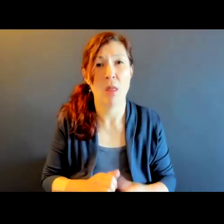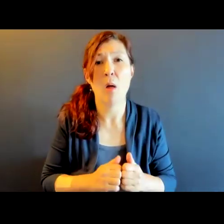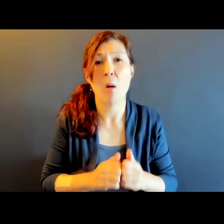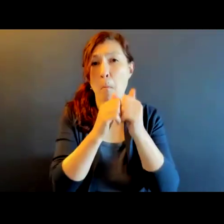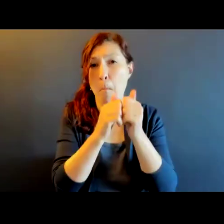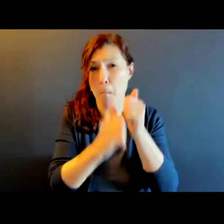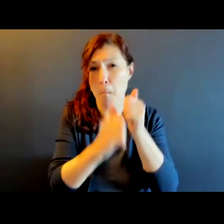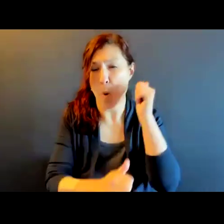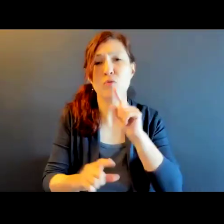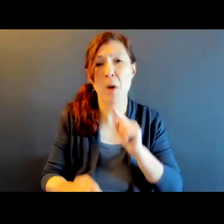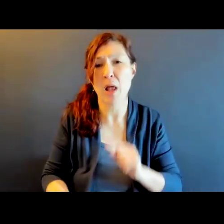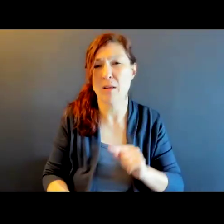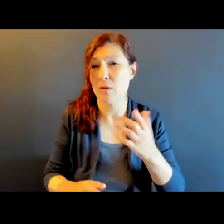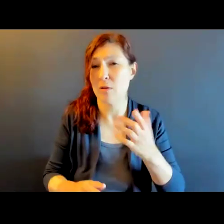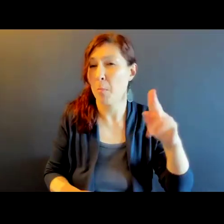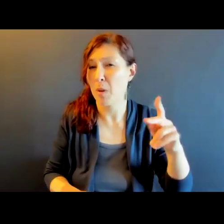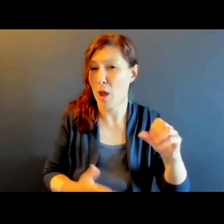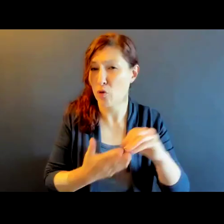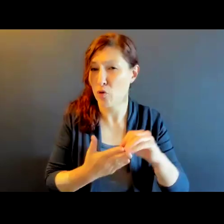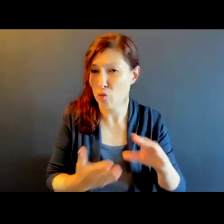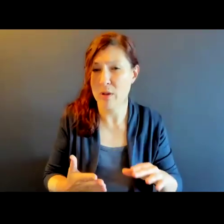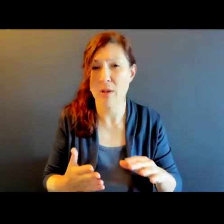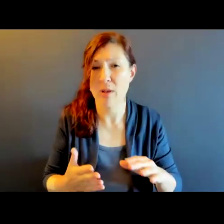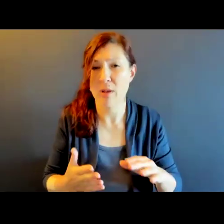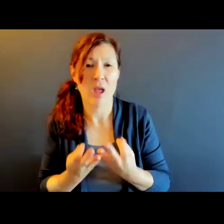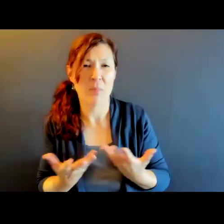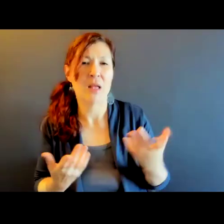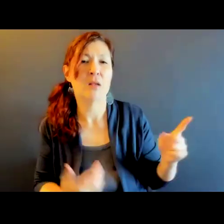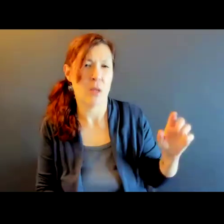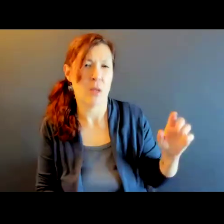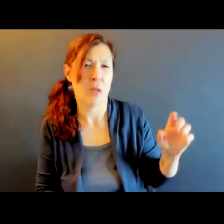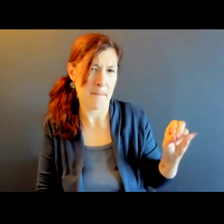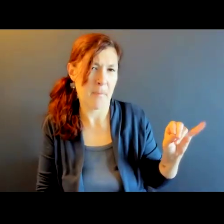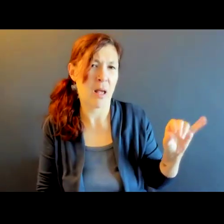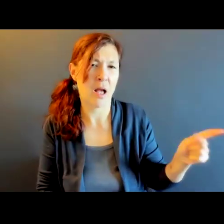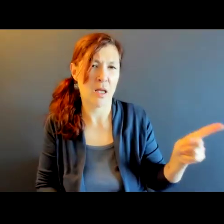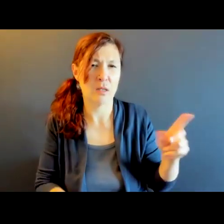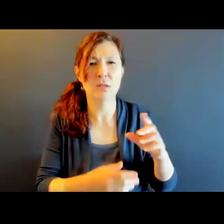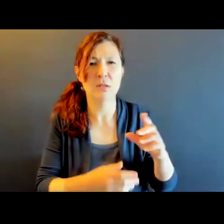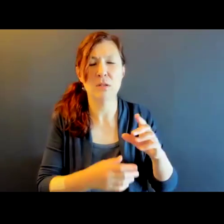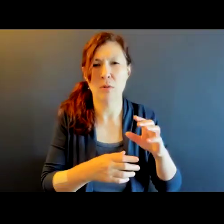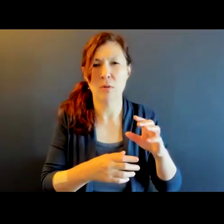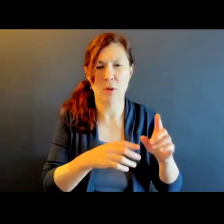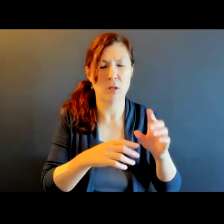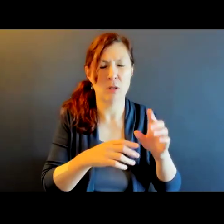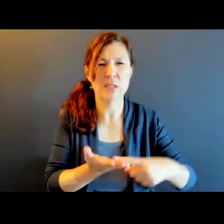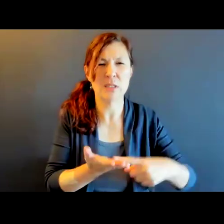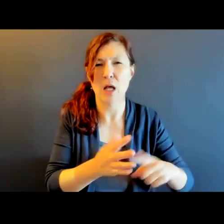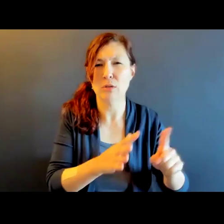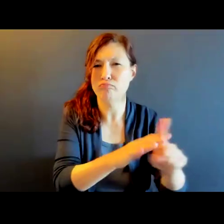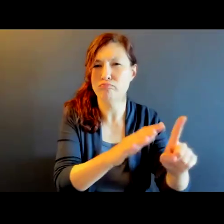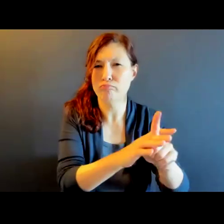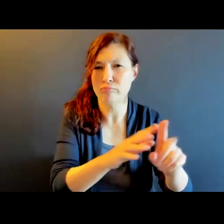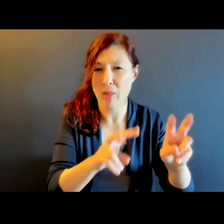BPS students and families. Monica will talk about some preliminary themes that we're seeing as they relate